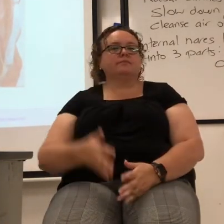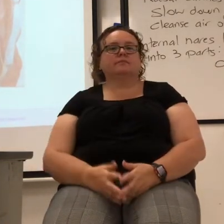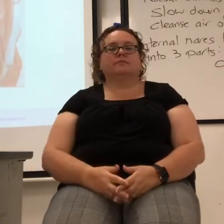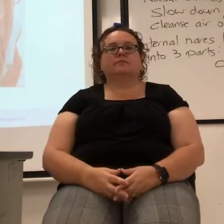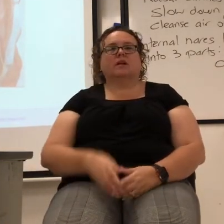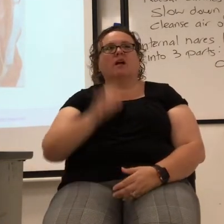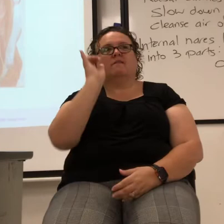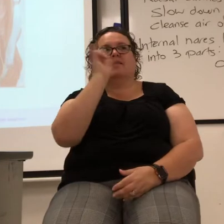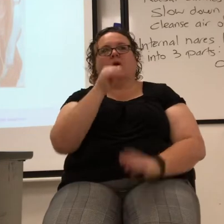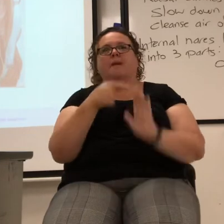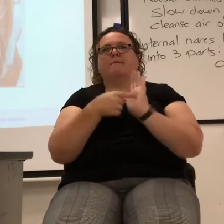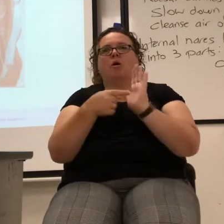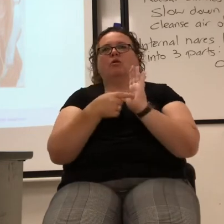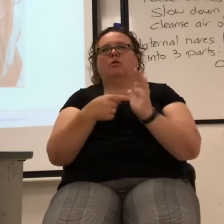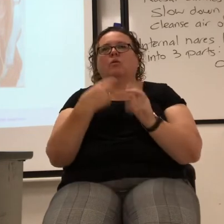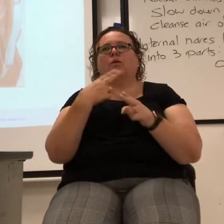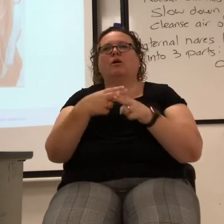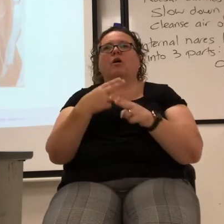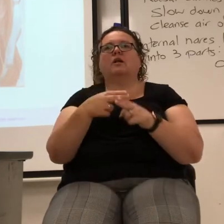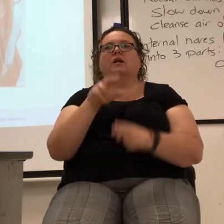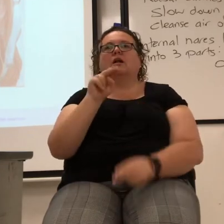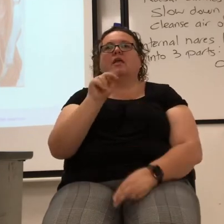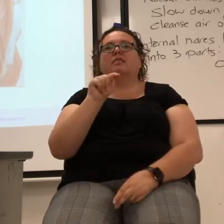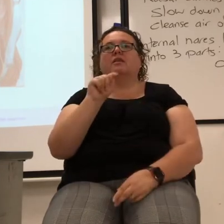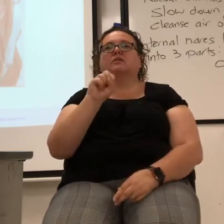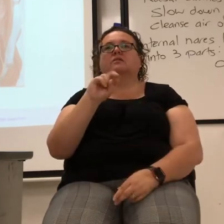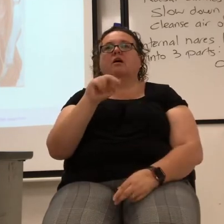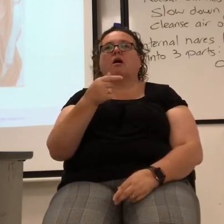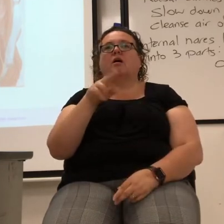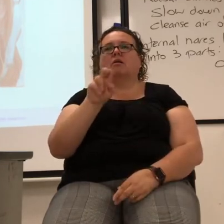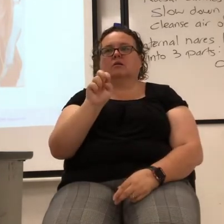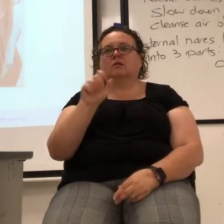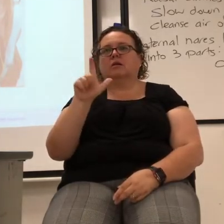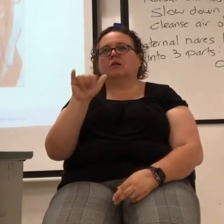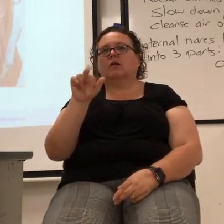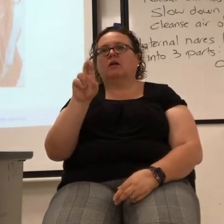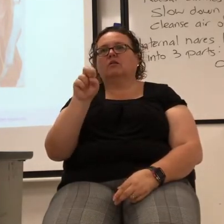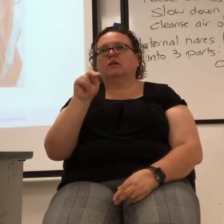of that model. Okay. We call it the tongue larynx model. So,